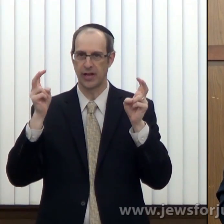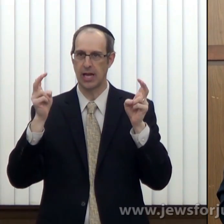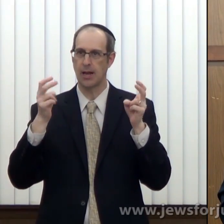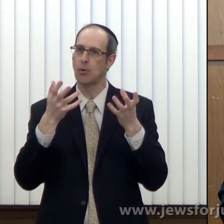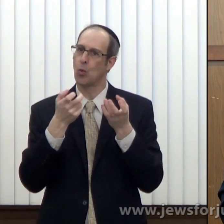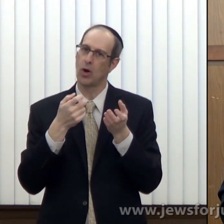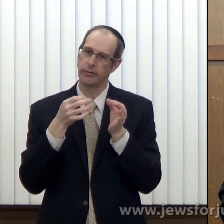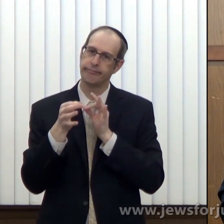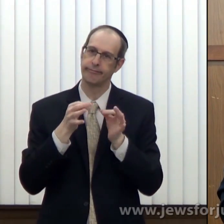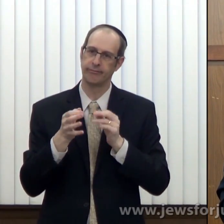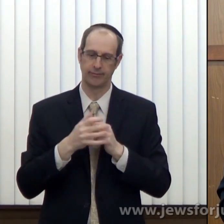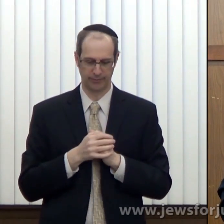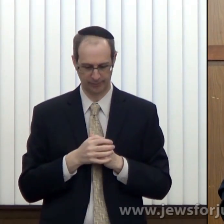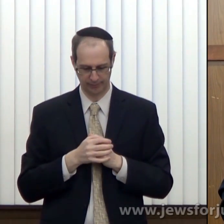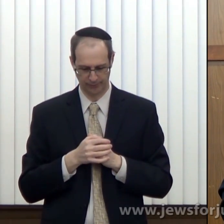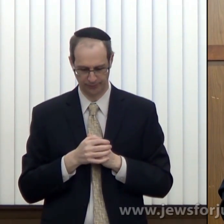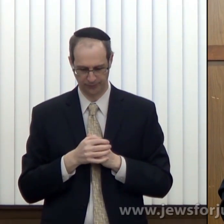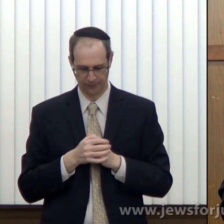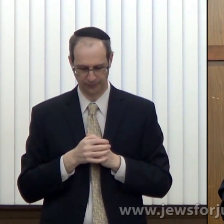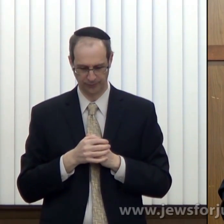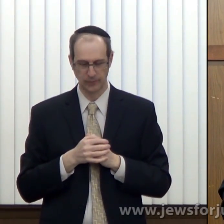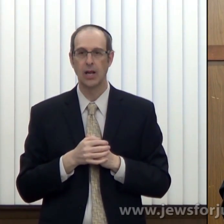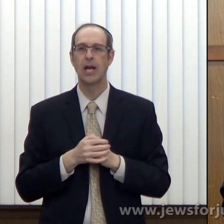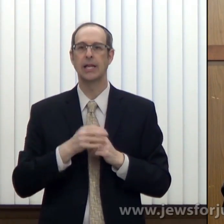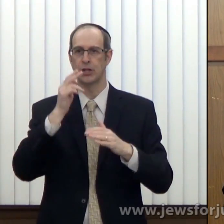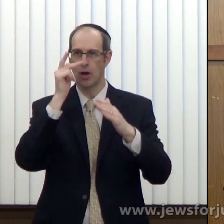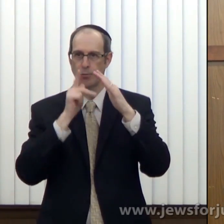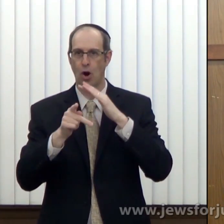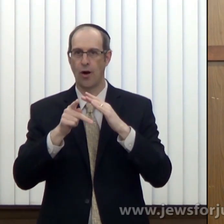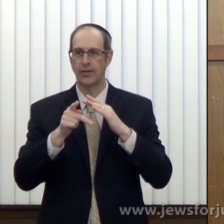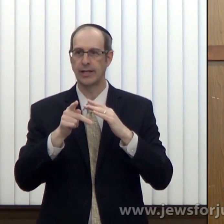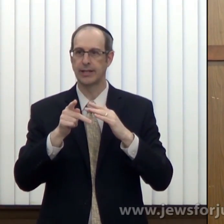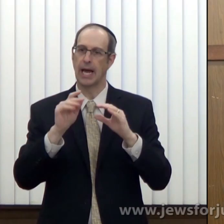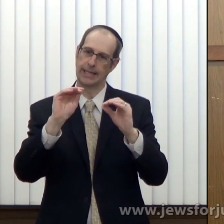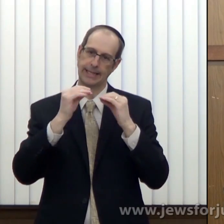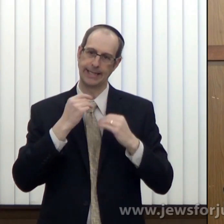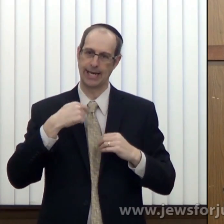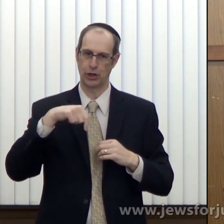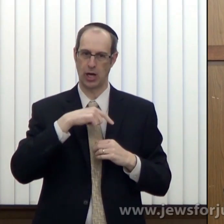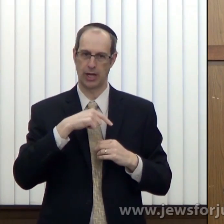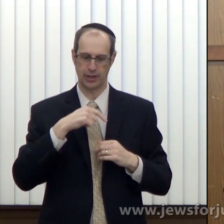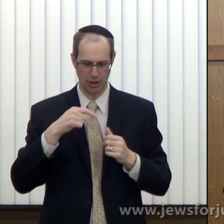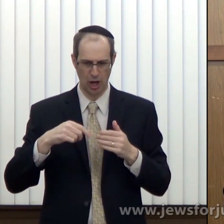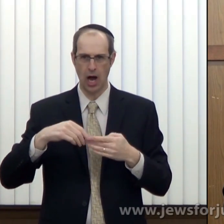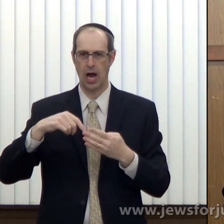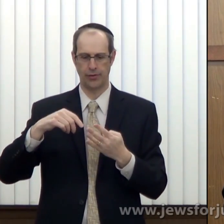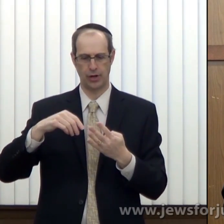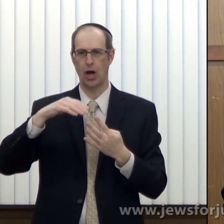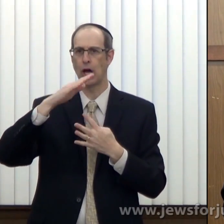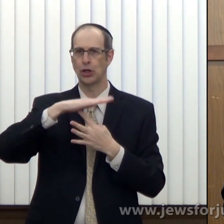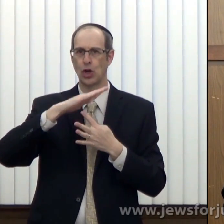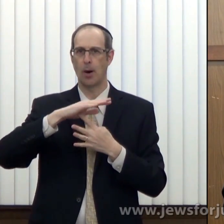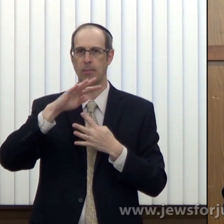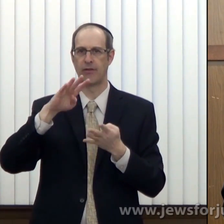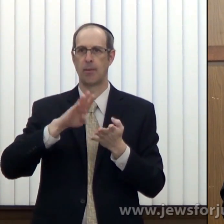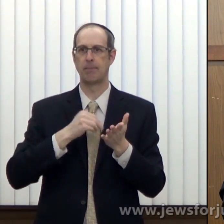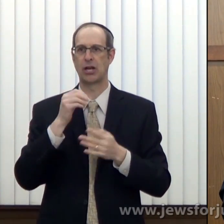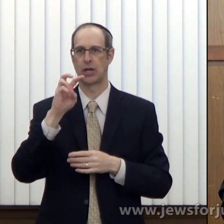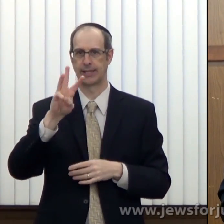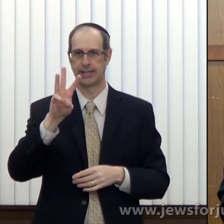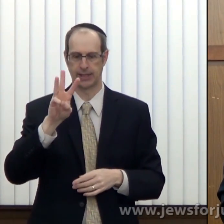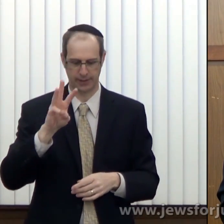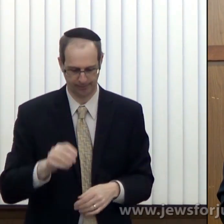want to describe is that the prophets teach us on the top of page 6.